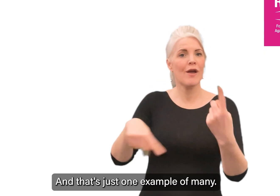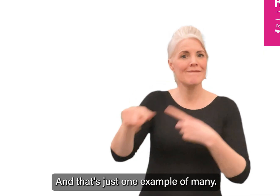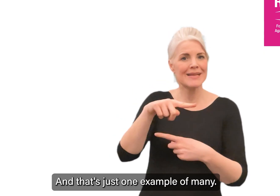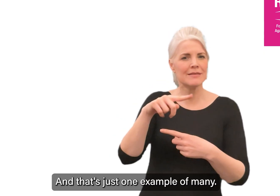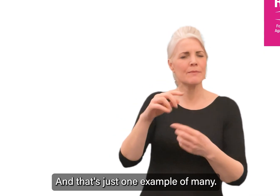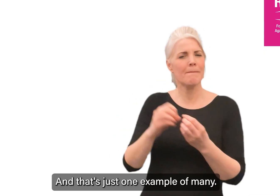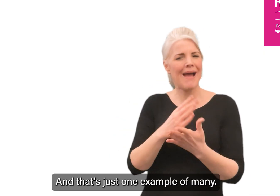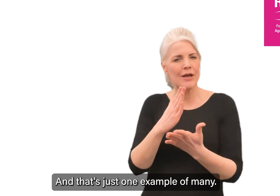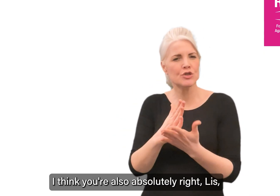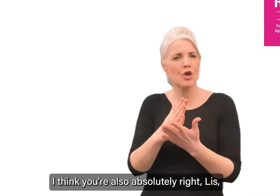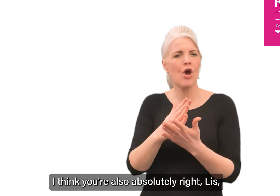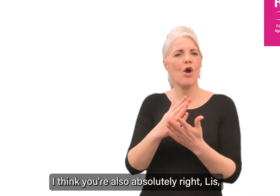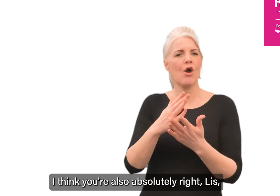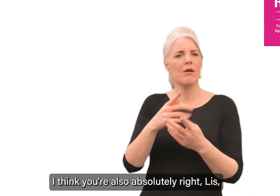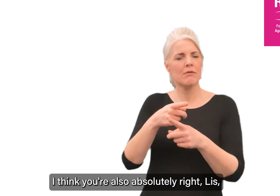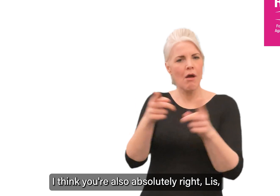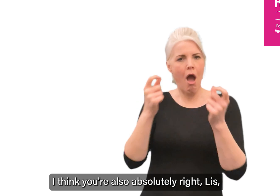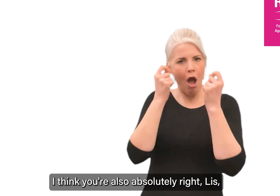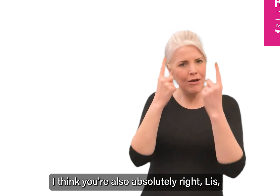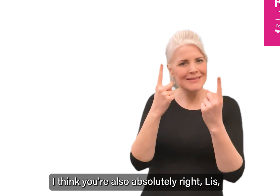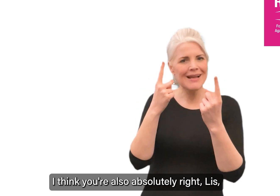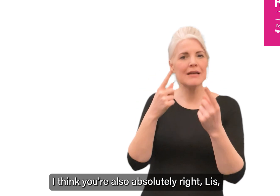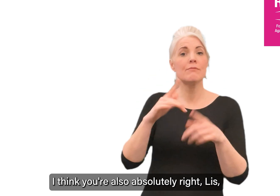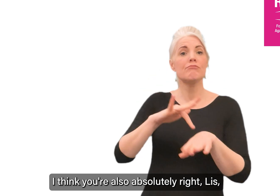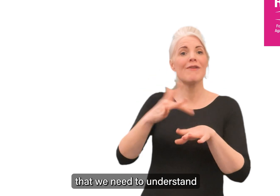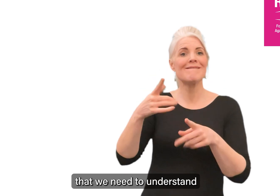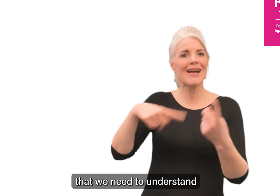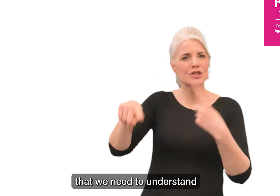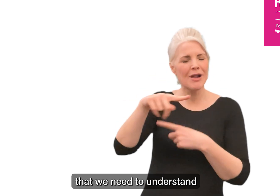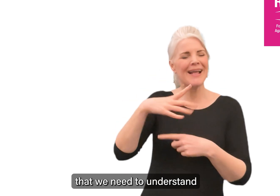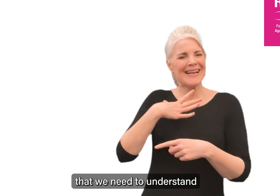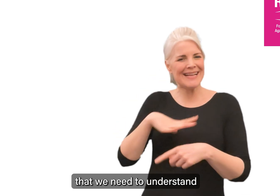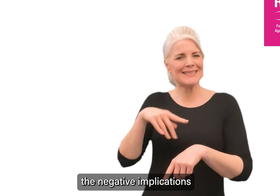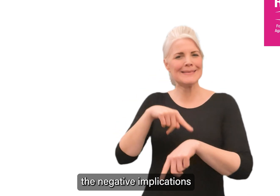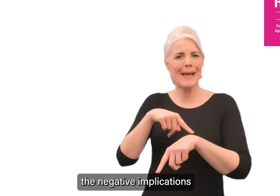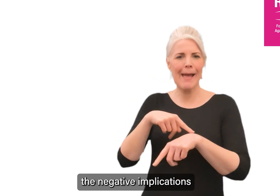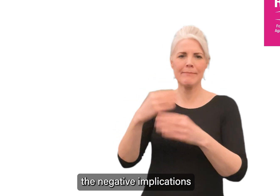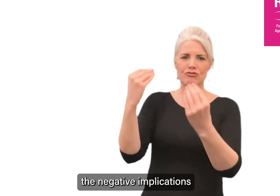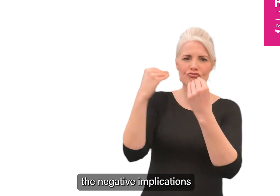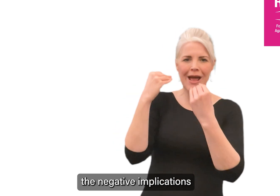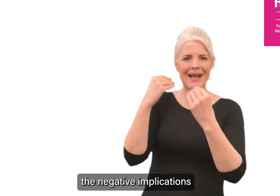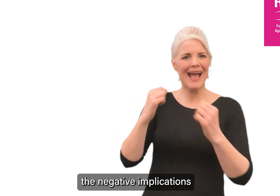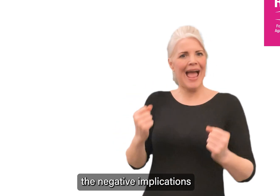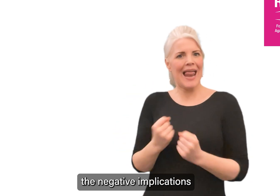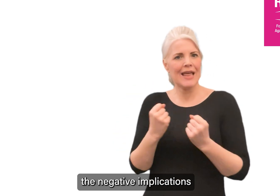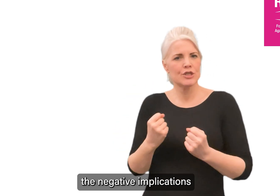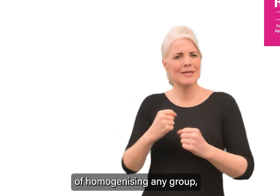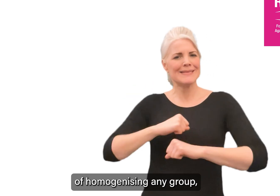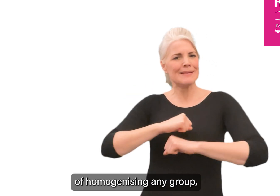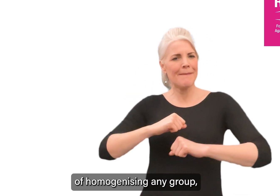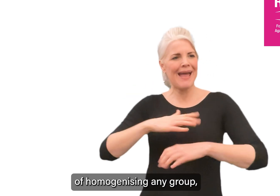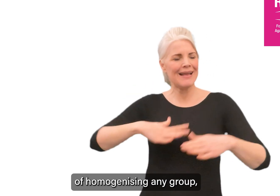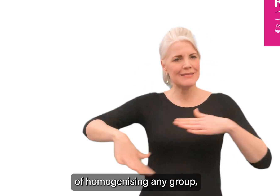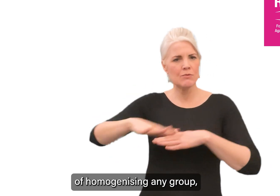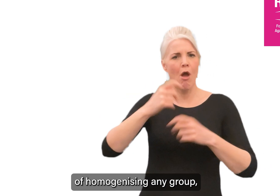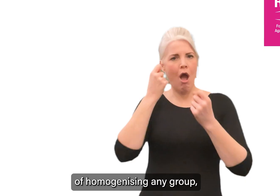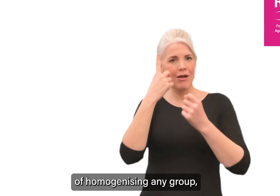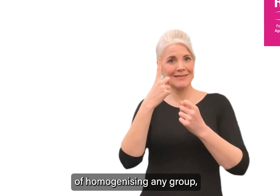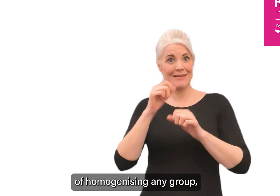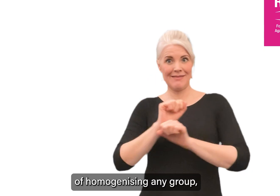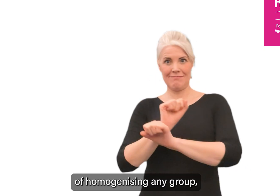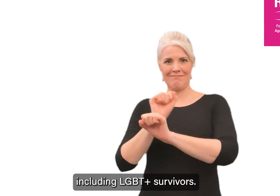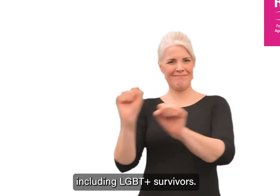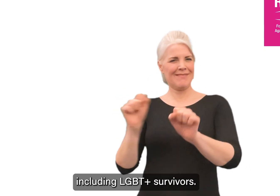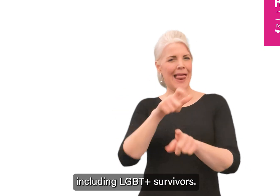of many. I think you're also absolutely right, Lise, that we need to understand the negative implications of homogenizing any